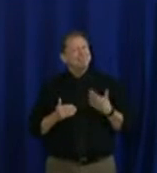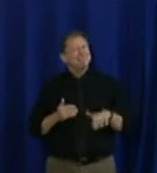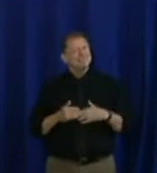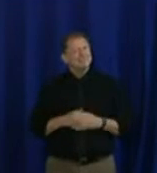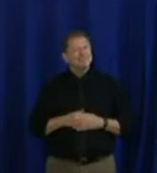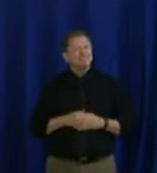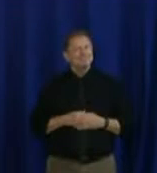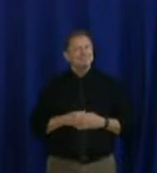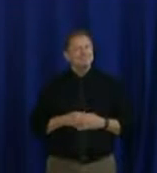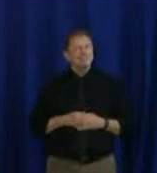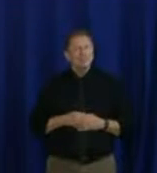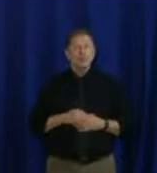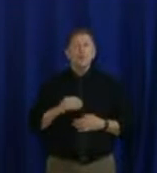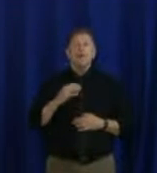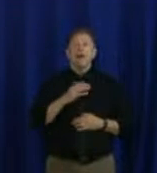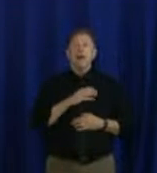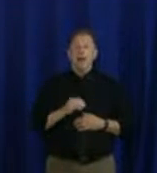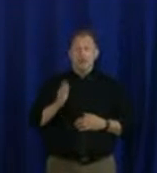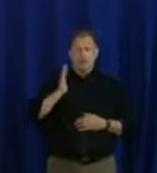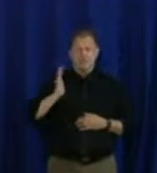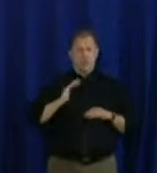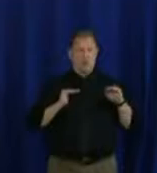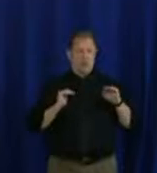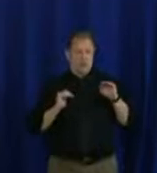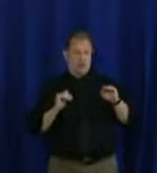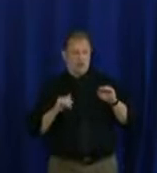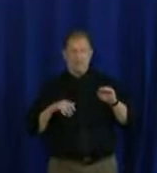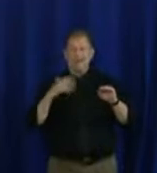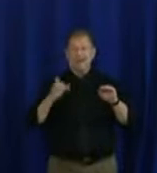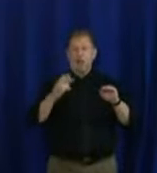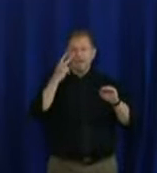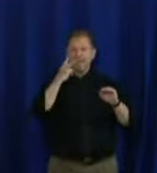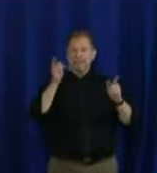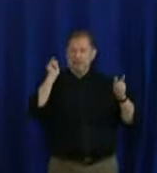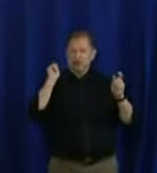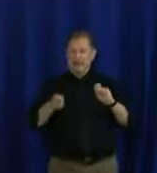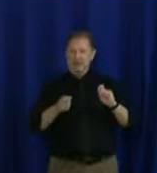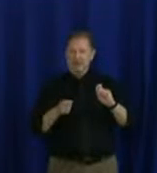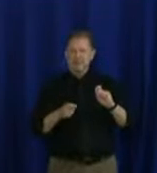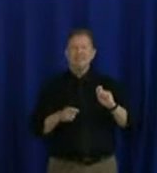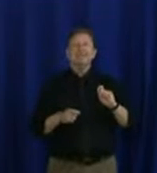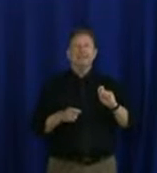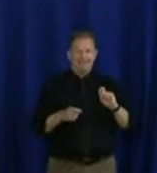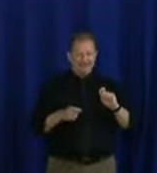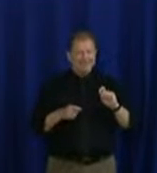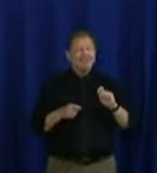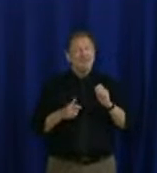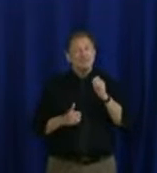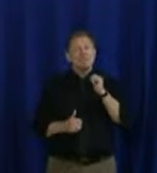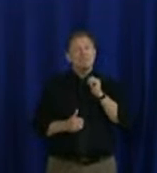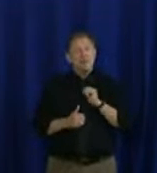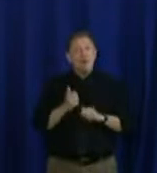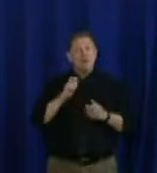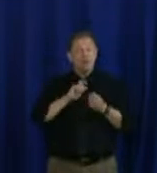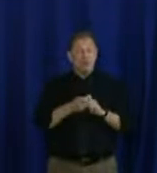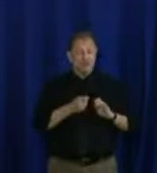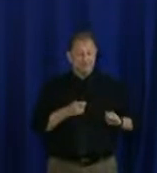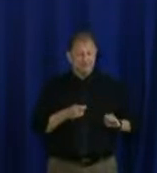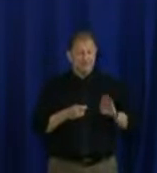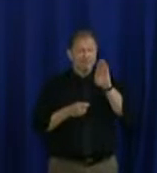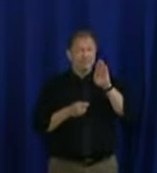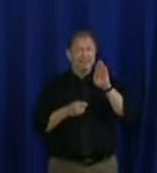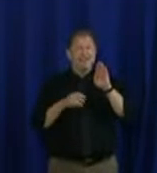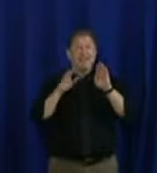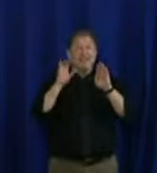We're seeing changes in COVID cases, again, in that 18 to 29 for the most recent week. We see the increase again in